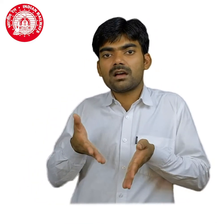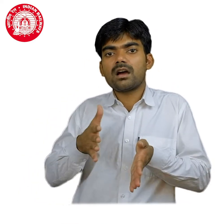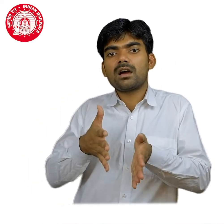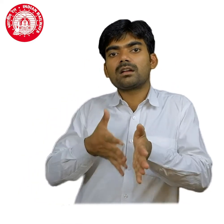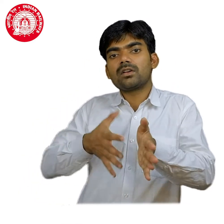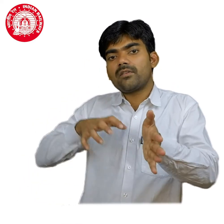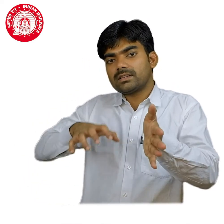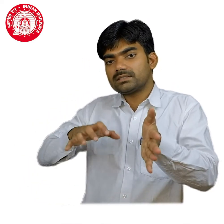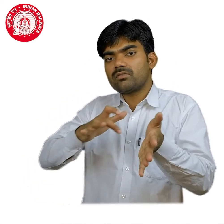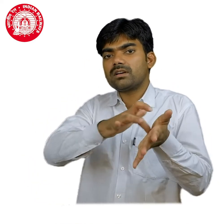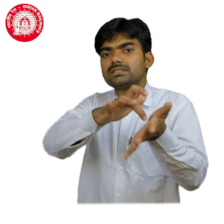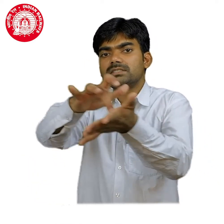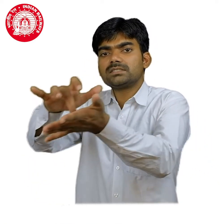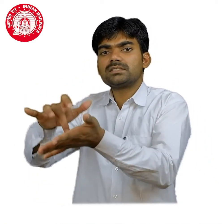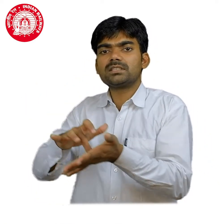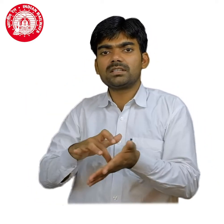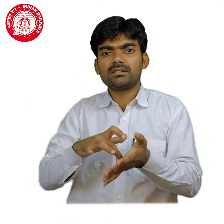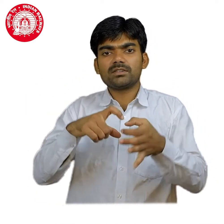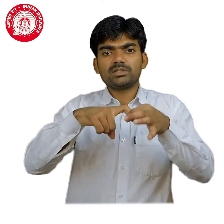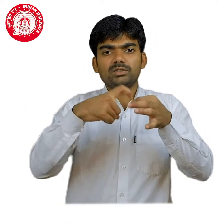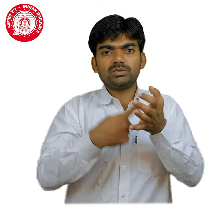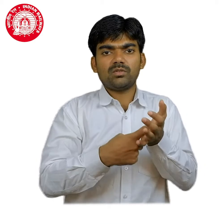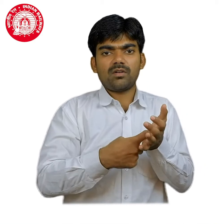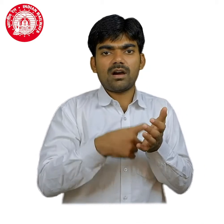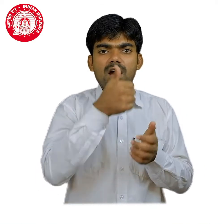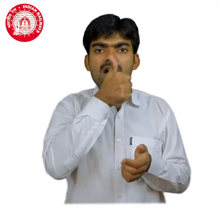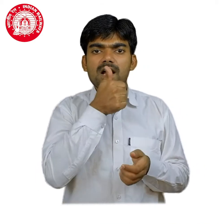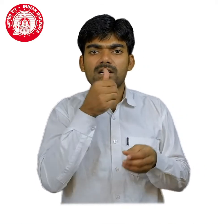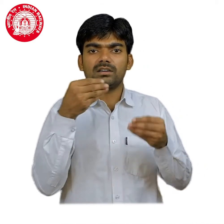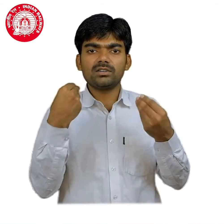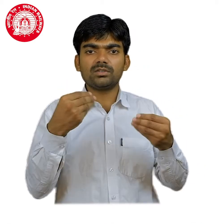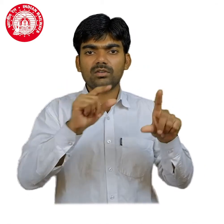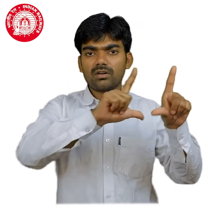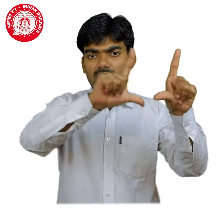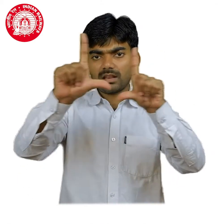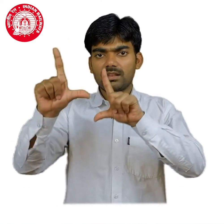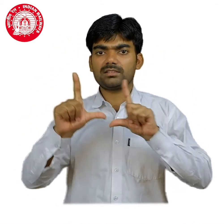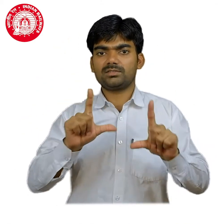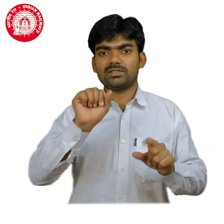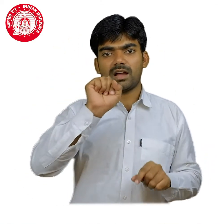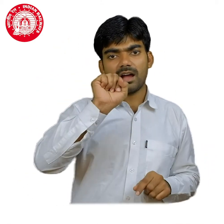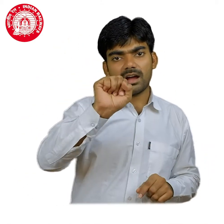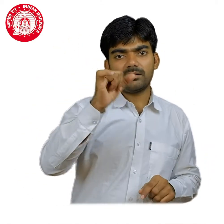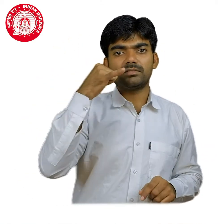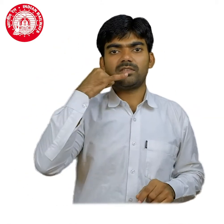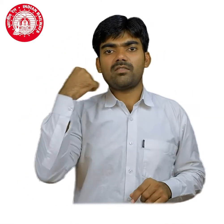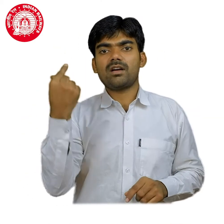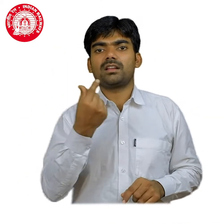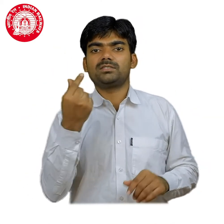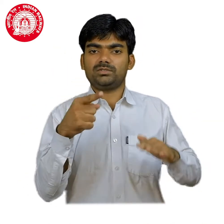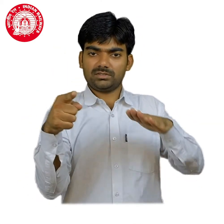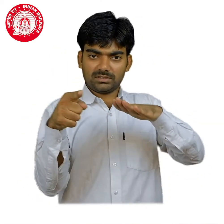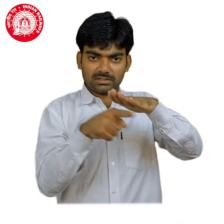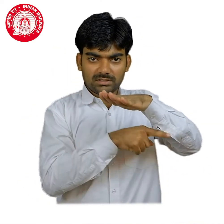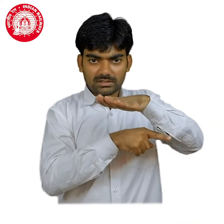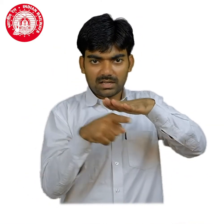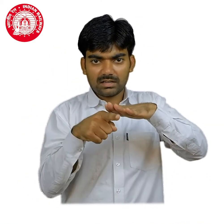Scannable audio, video in sign language about the information about the railway station that can be played over the phone by scanning the